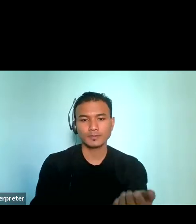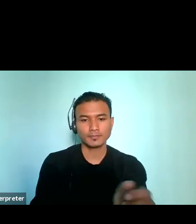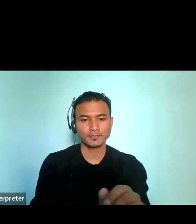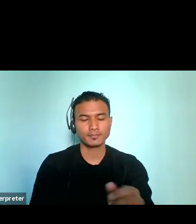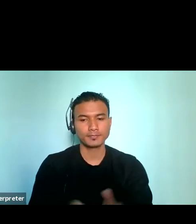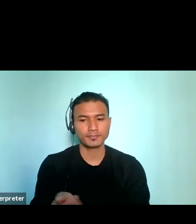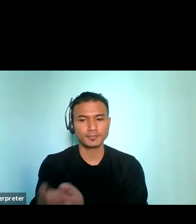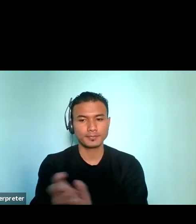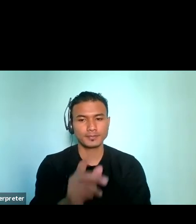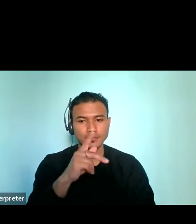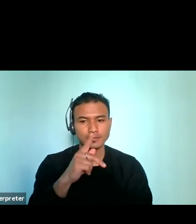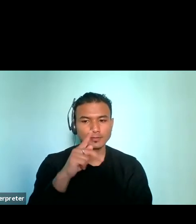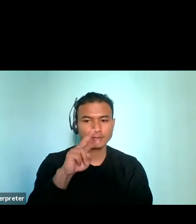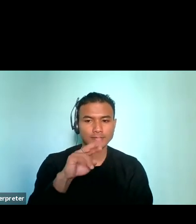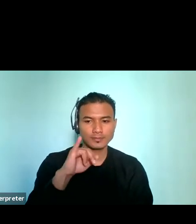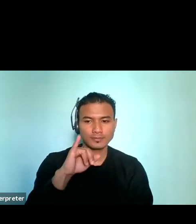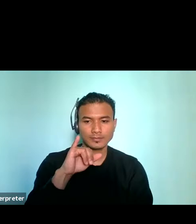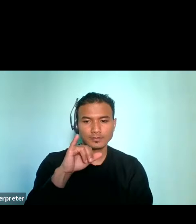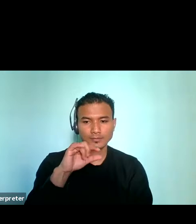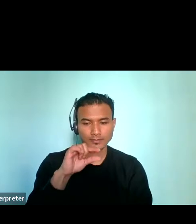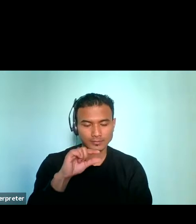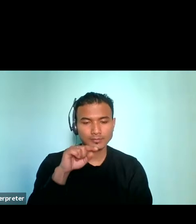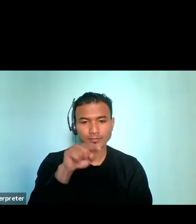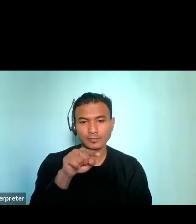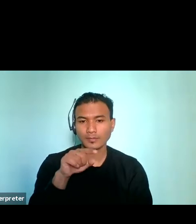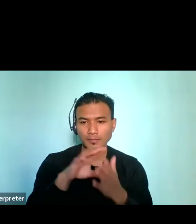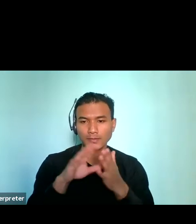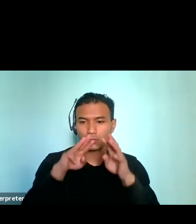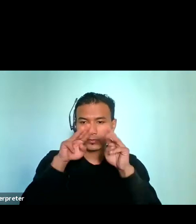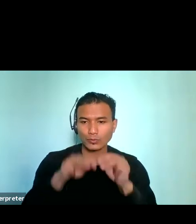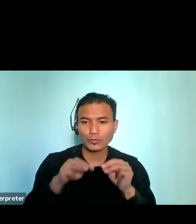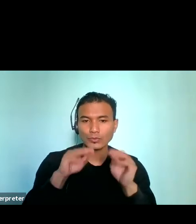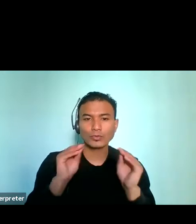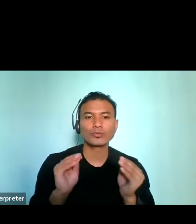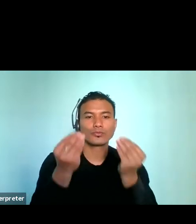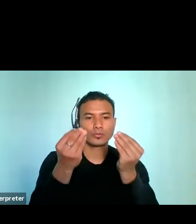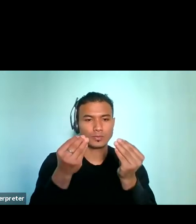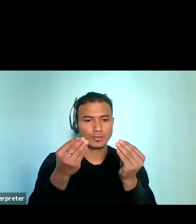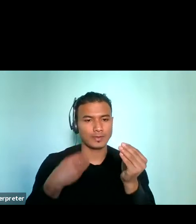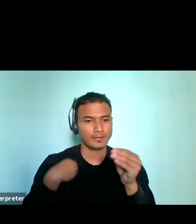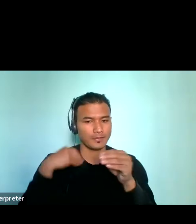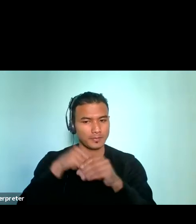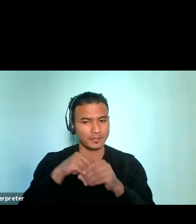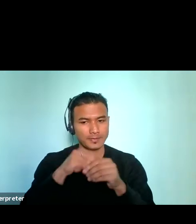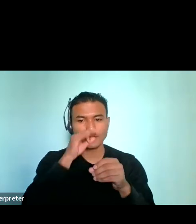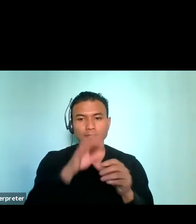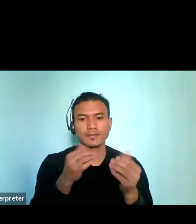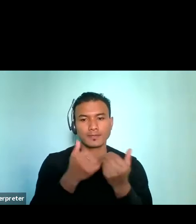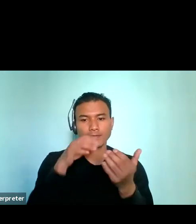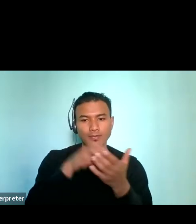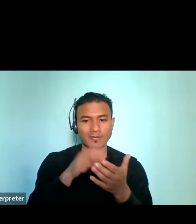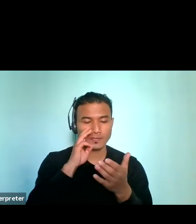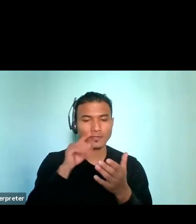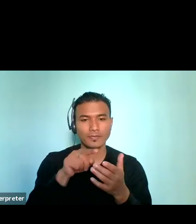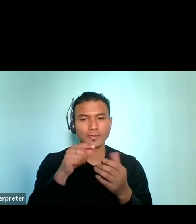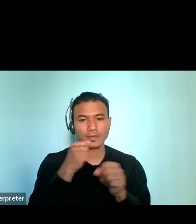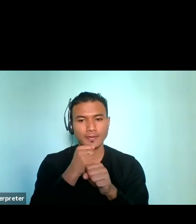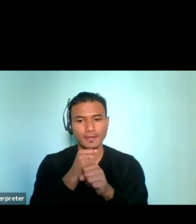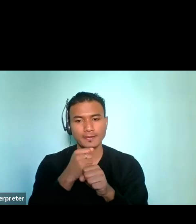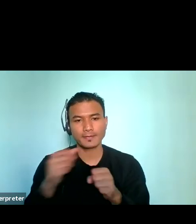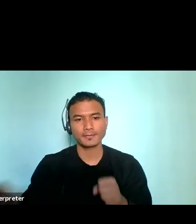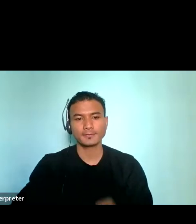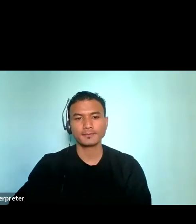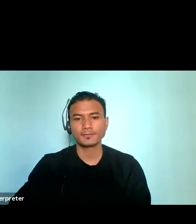for Kyrgyzstan. And he will share with us the importance of the youth involvement in decision-making process with regard to